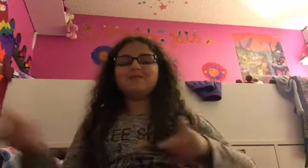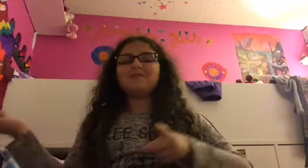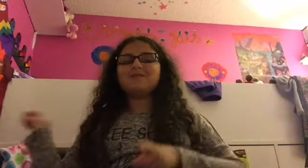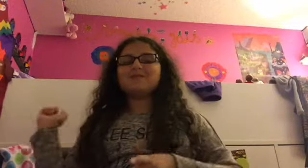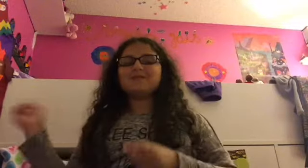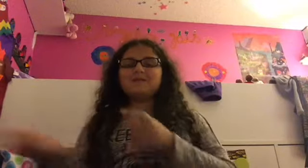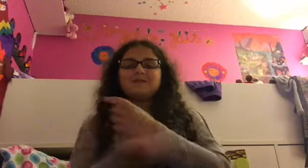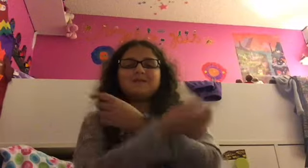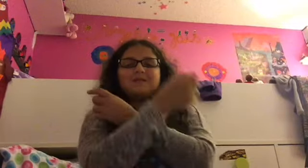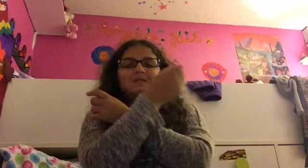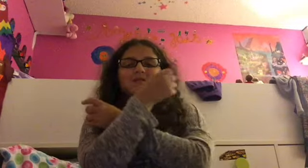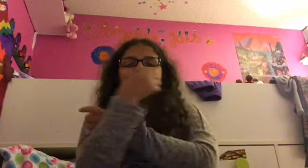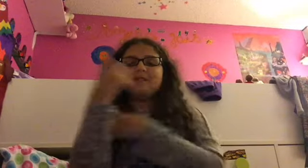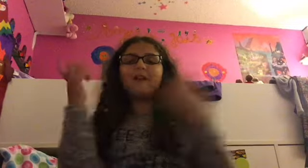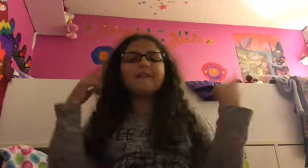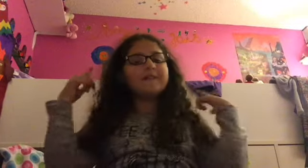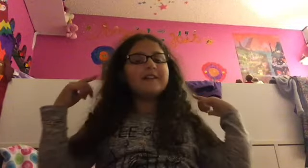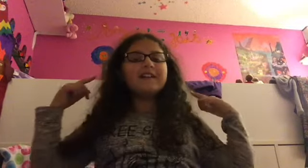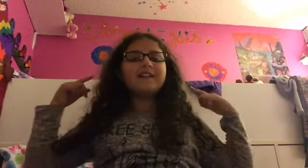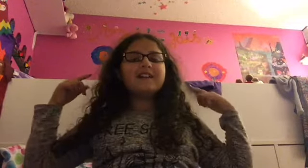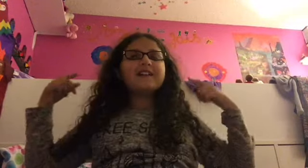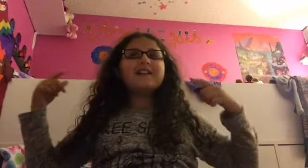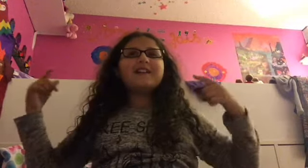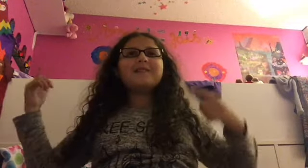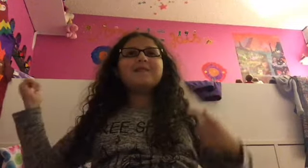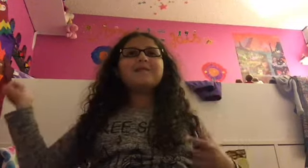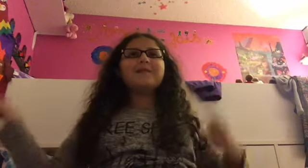don't know, but